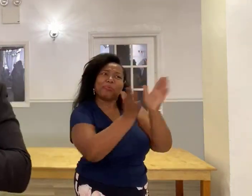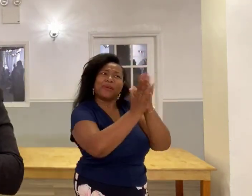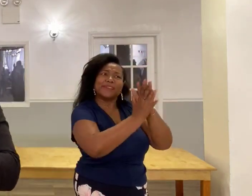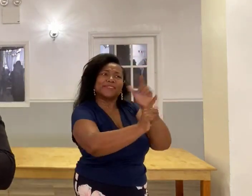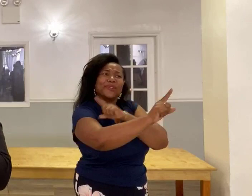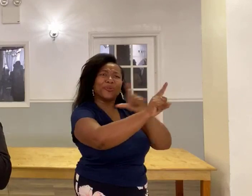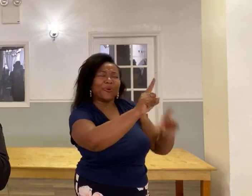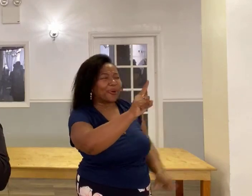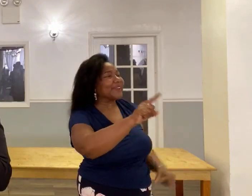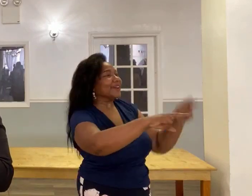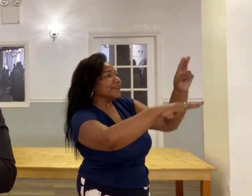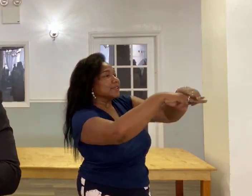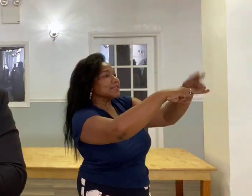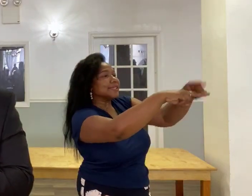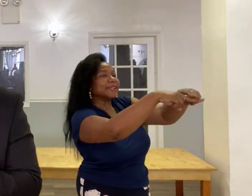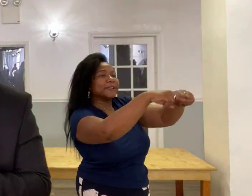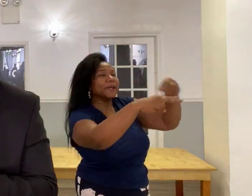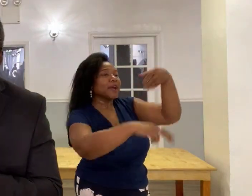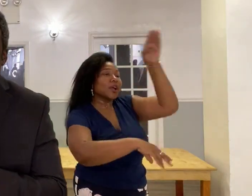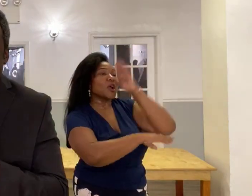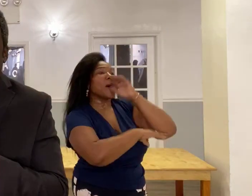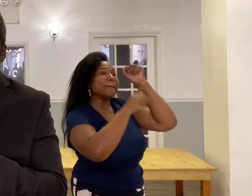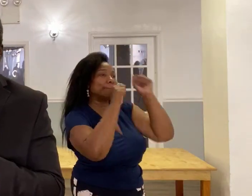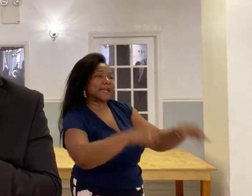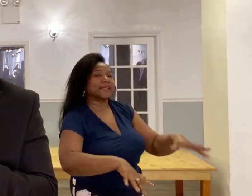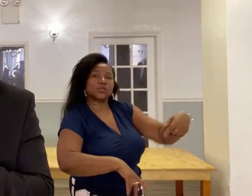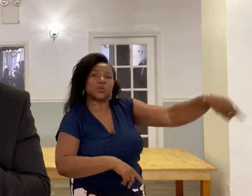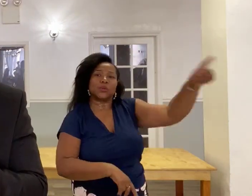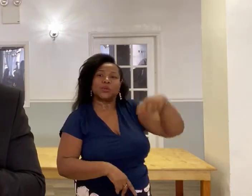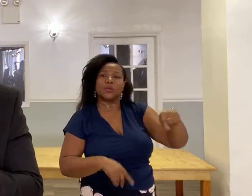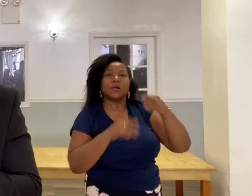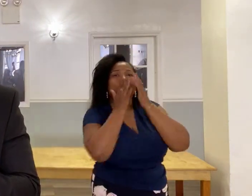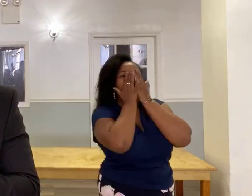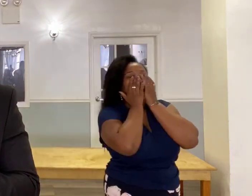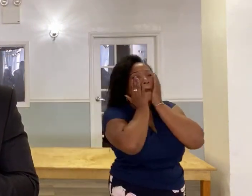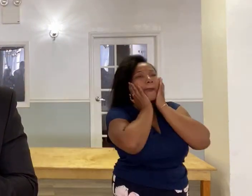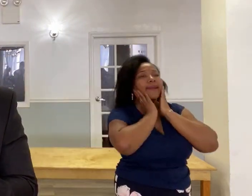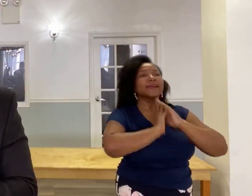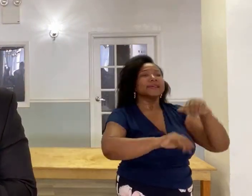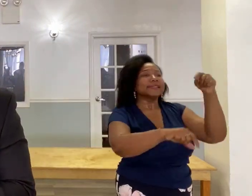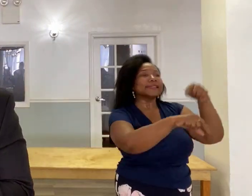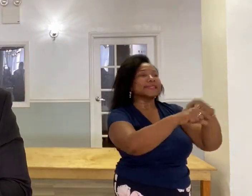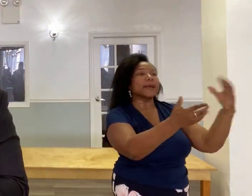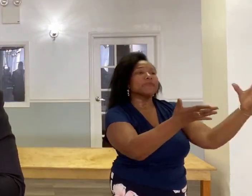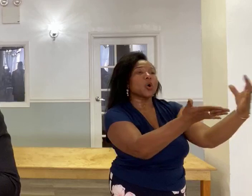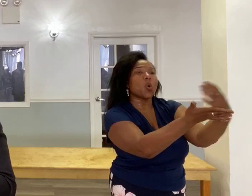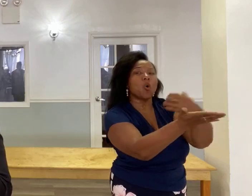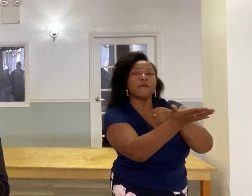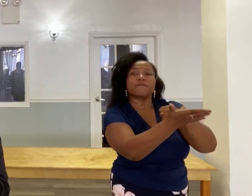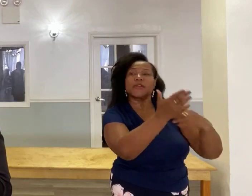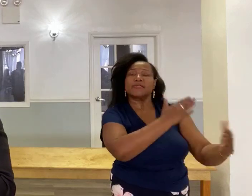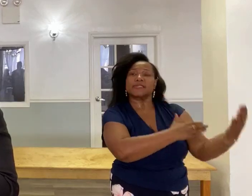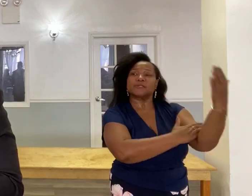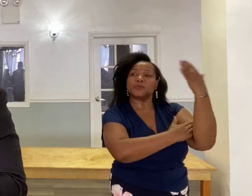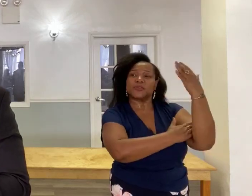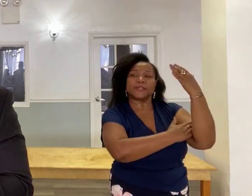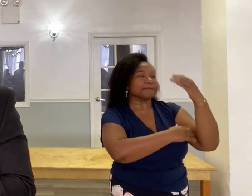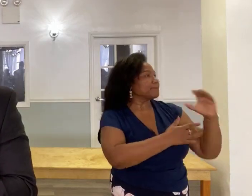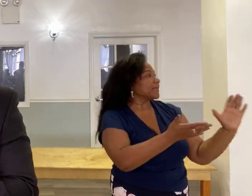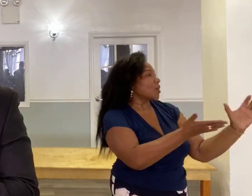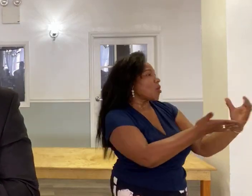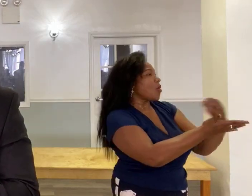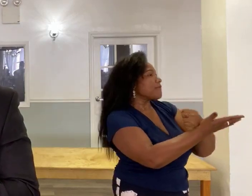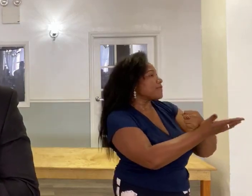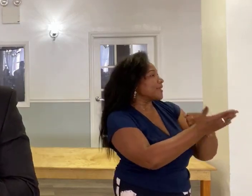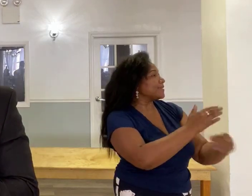Lord. You may be seated. God bless you. At this time, we're going to receive the offering this morning, and